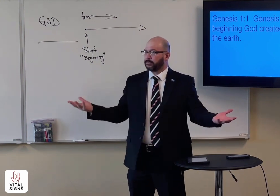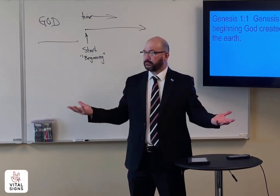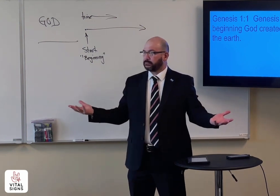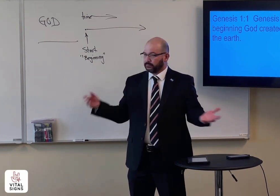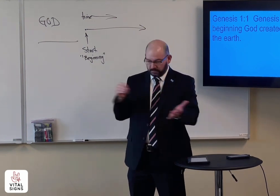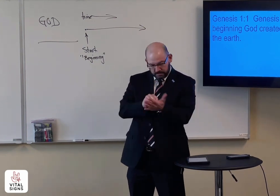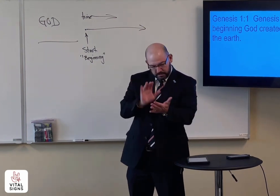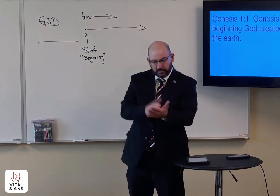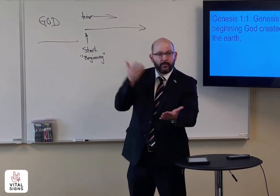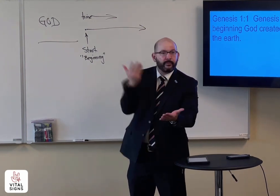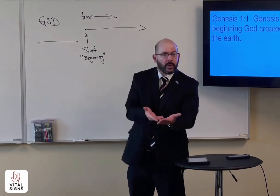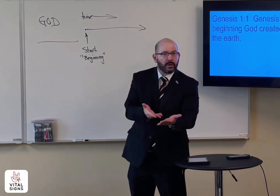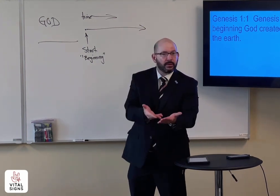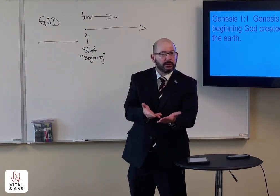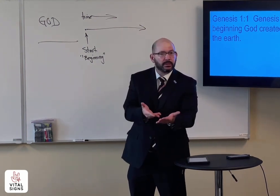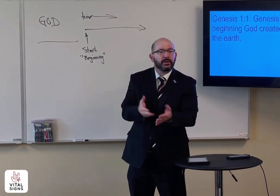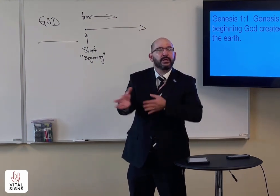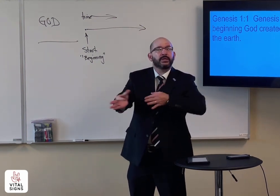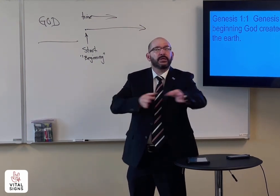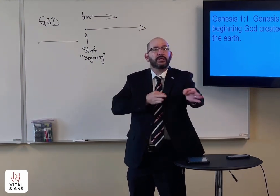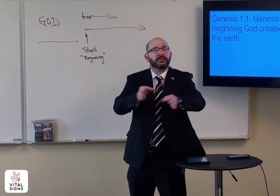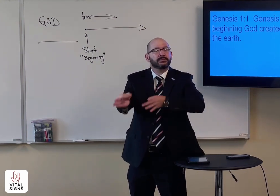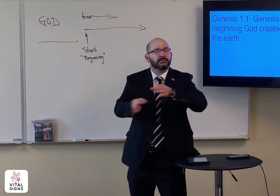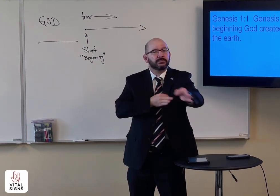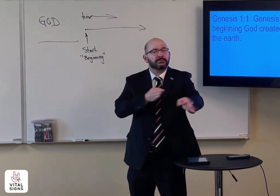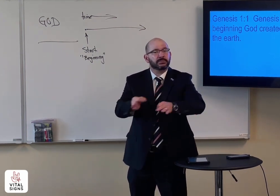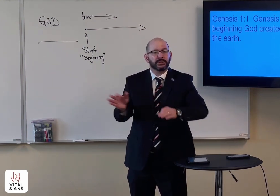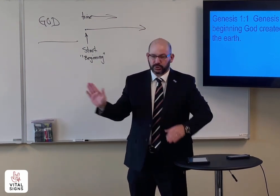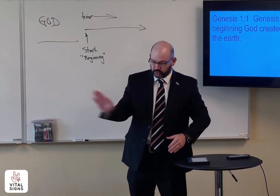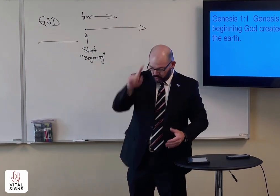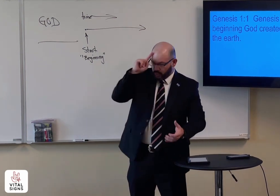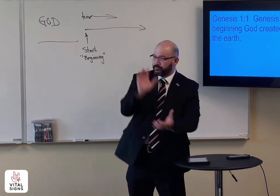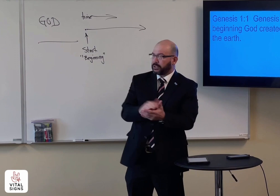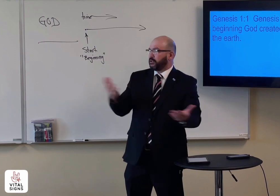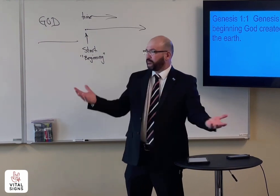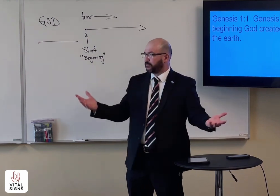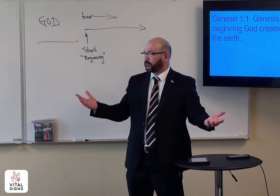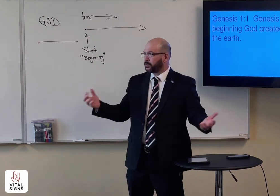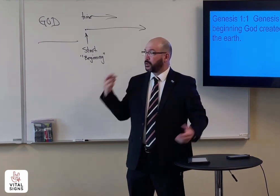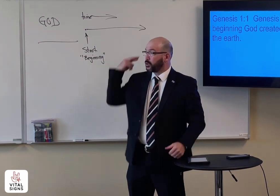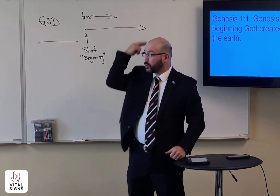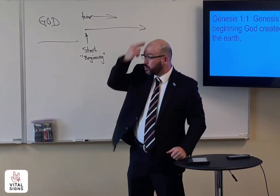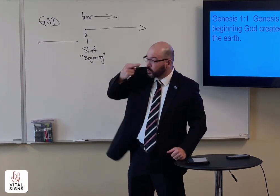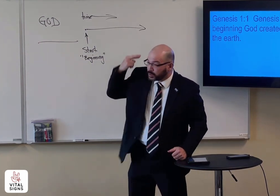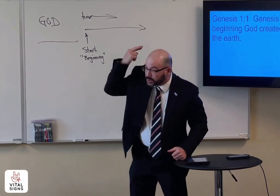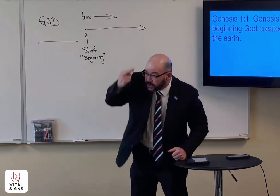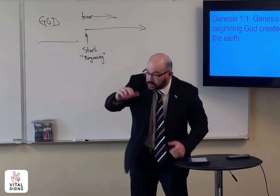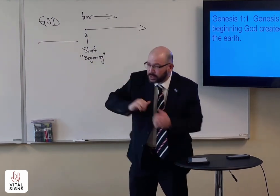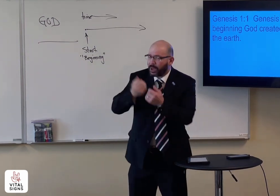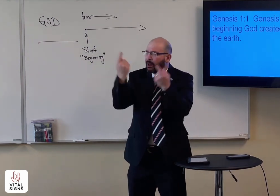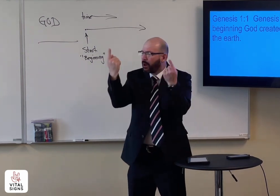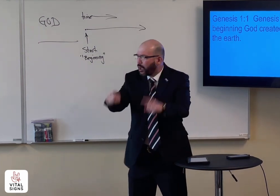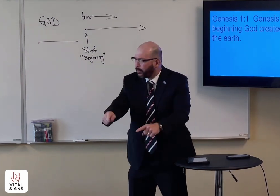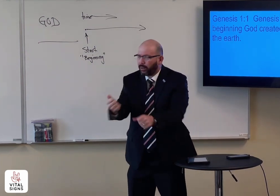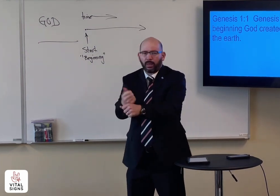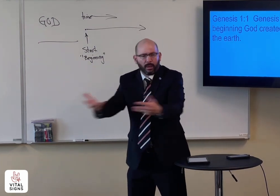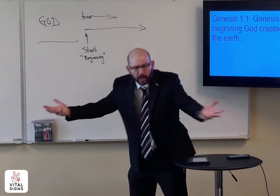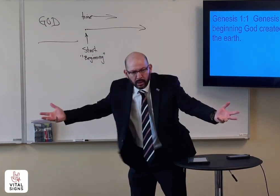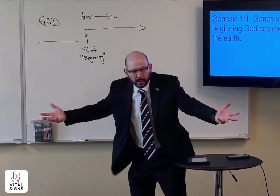belief on your paper. Explain your belief. The reason, things happen.